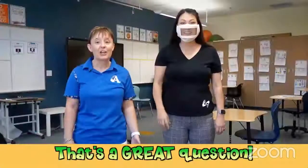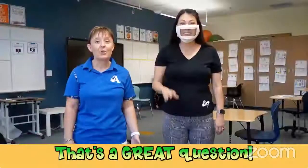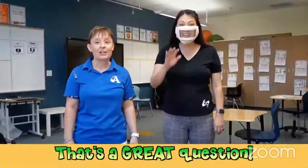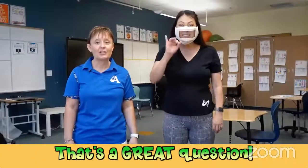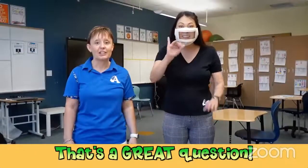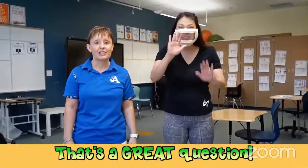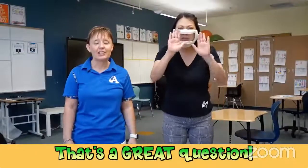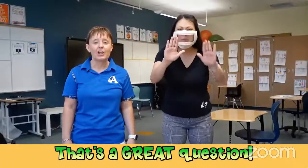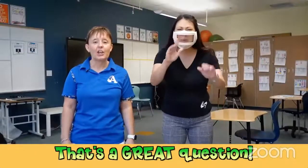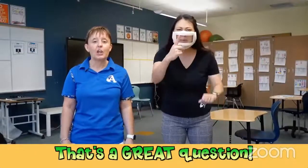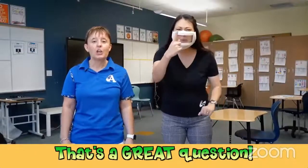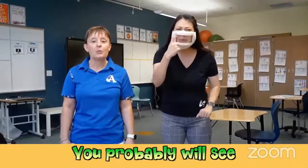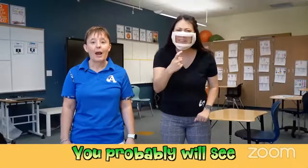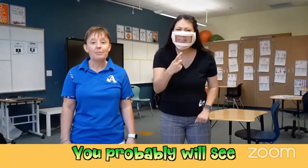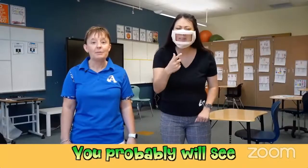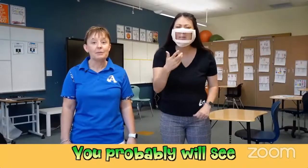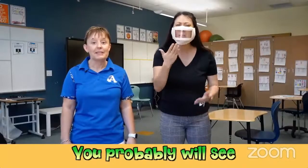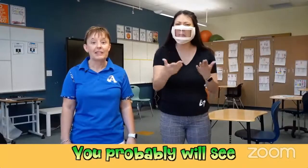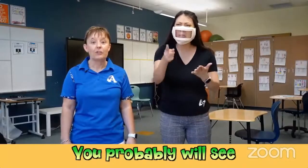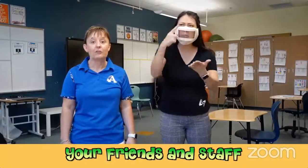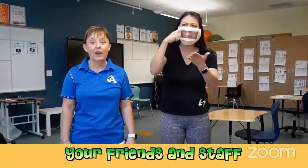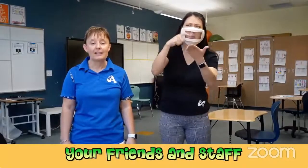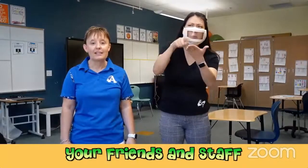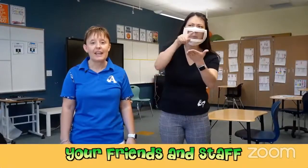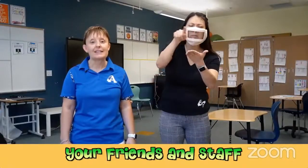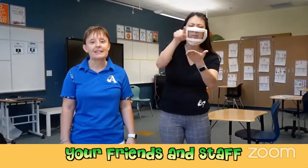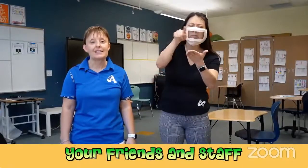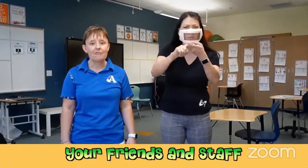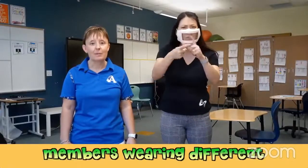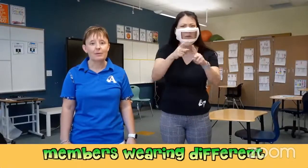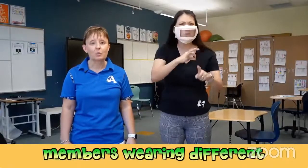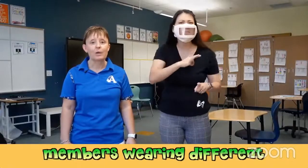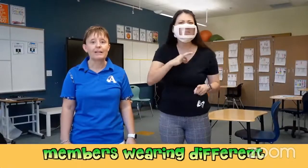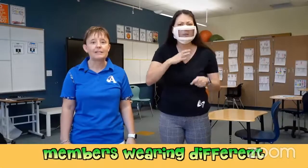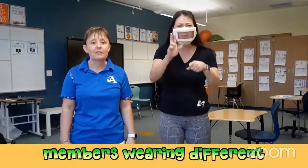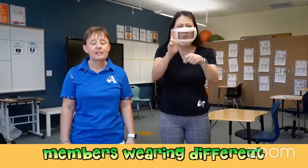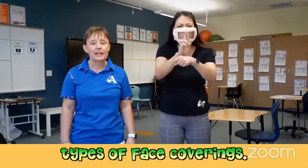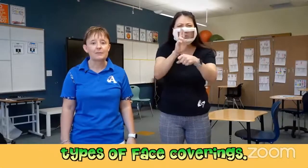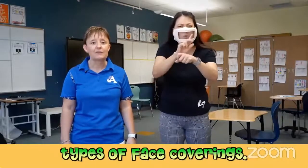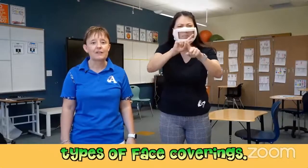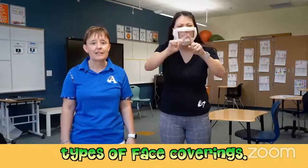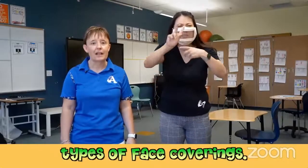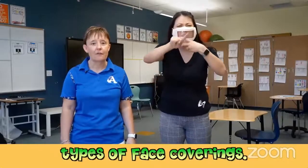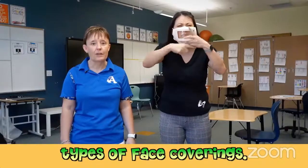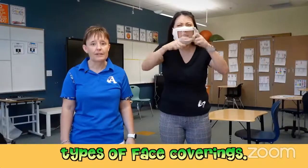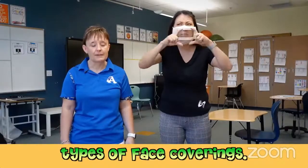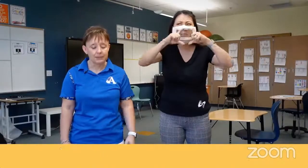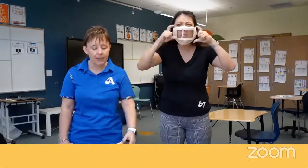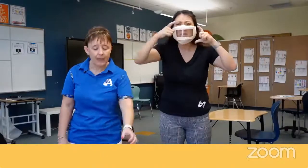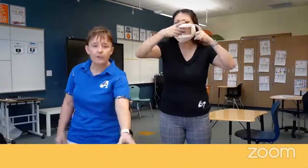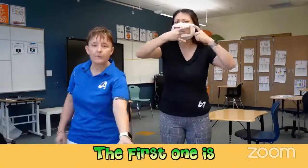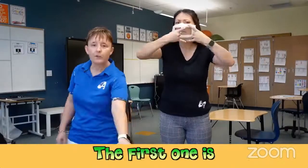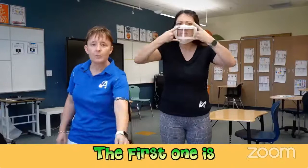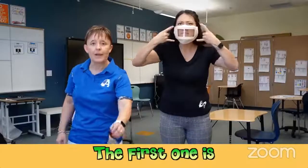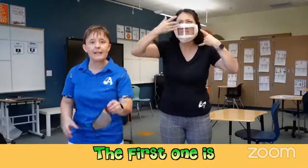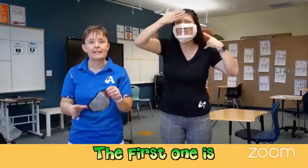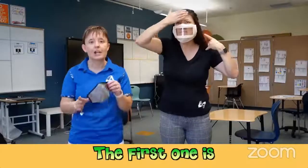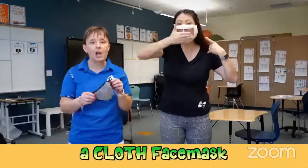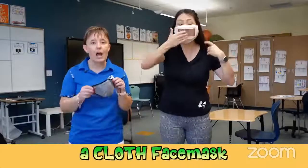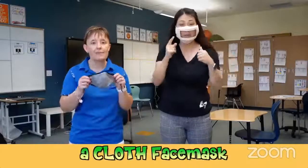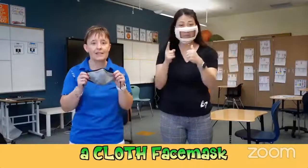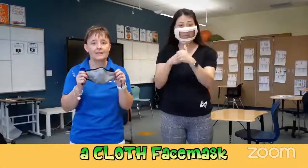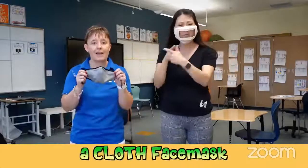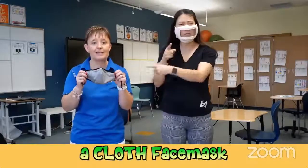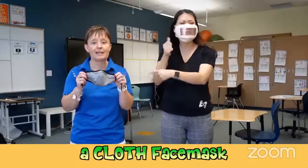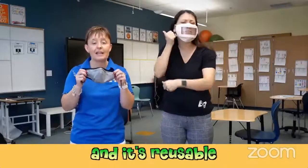That's a great question. You probably see your friends and staff members wearing different types of face coverings. The first one is